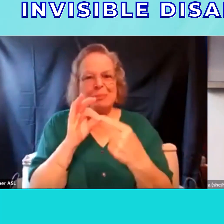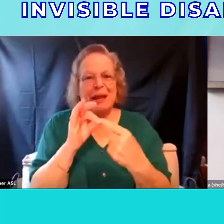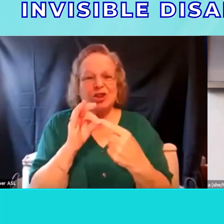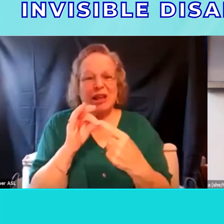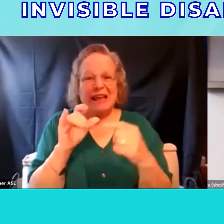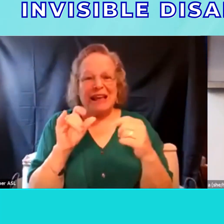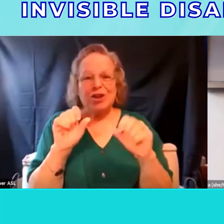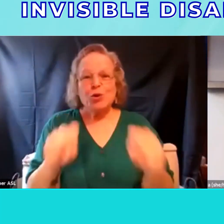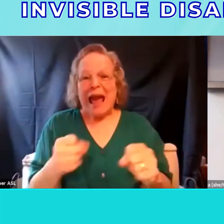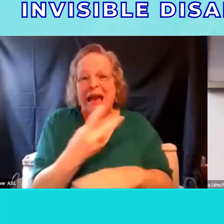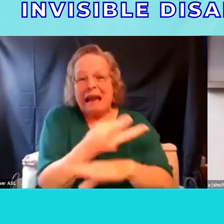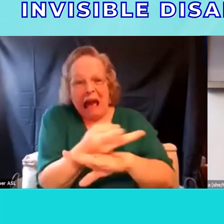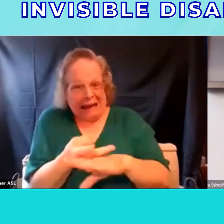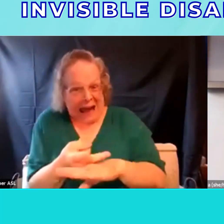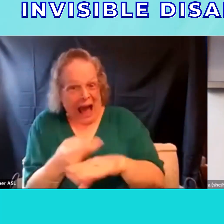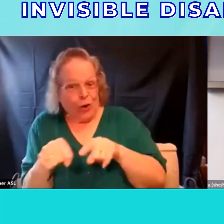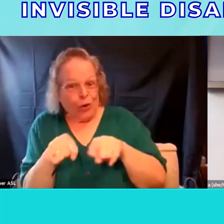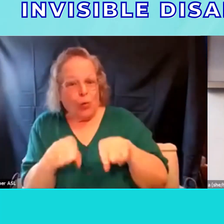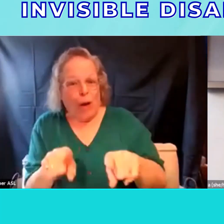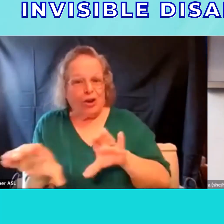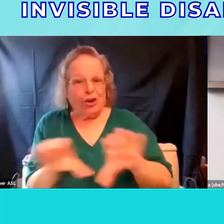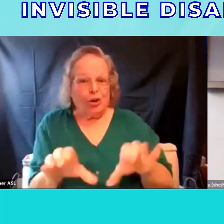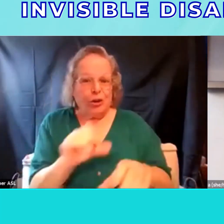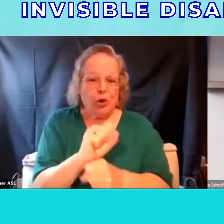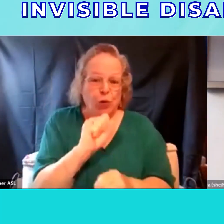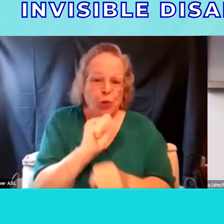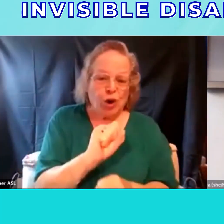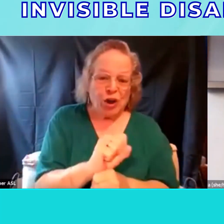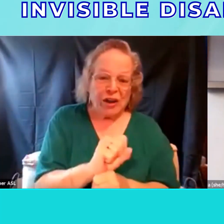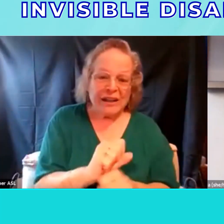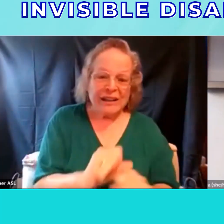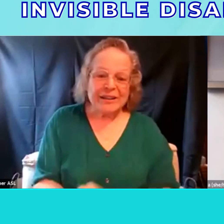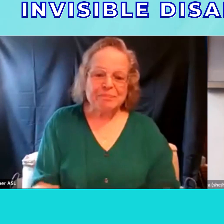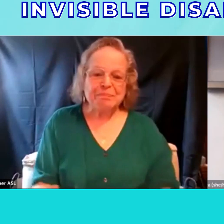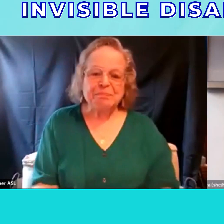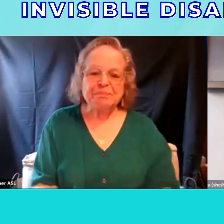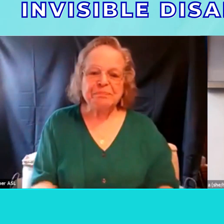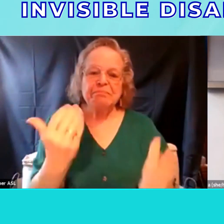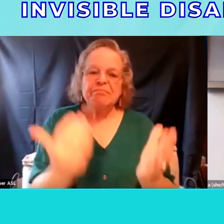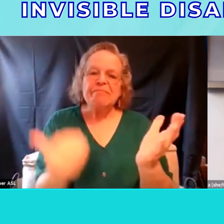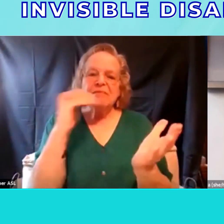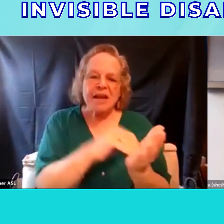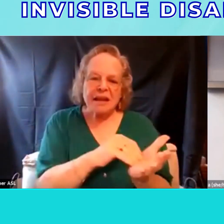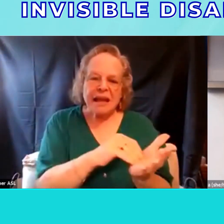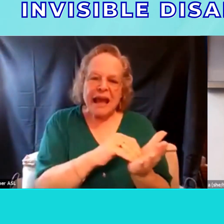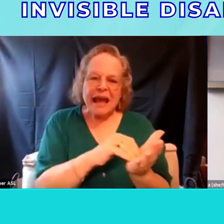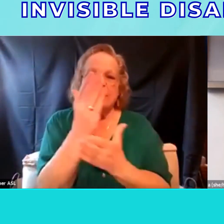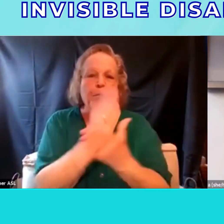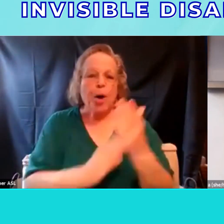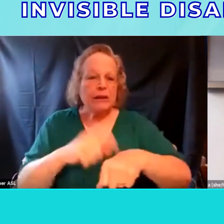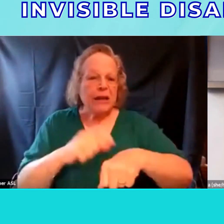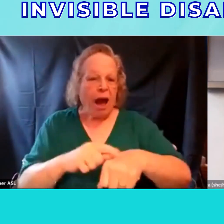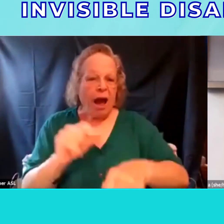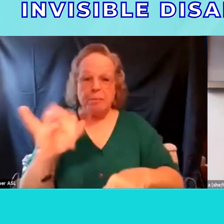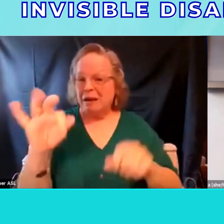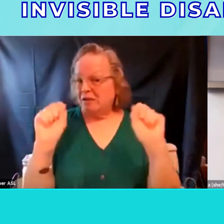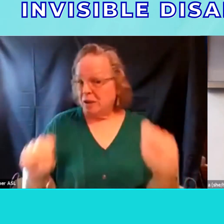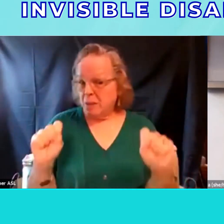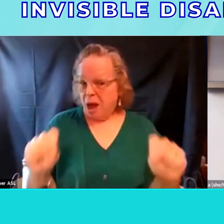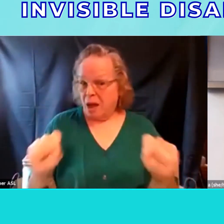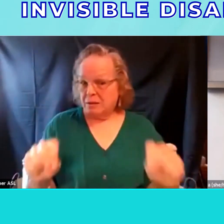you, what can you suggest that we as advocates should be doing to help the state fulfill this mission? I think that visibility is